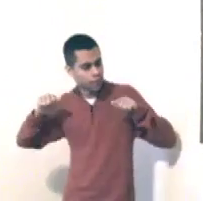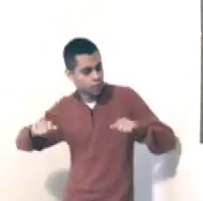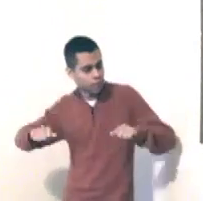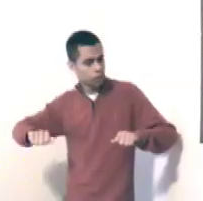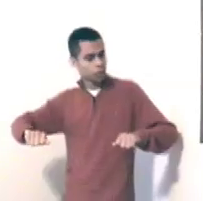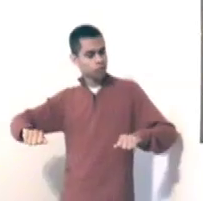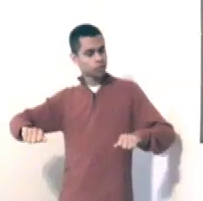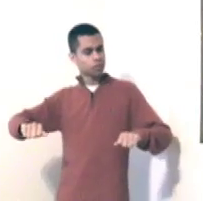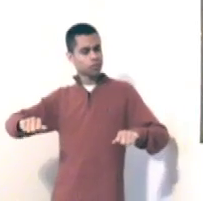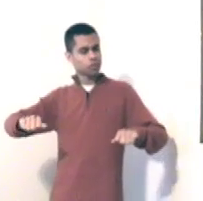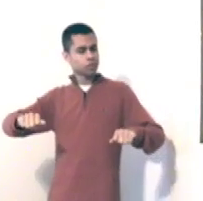able.